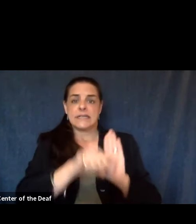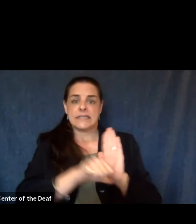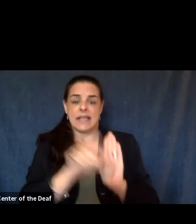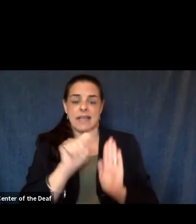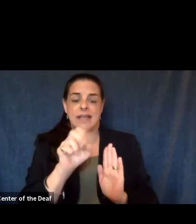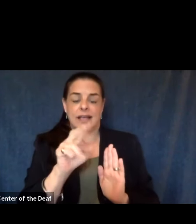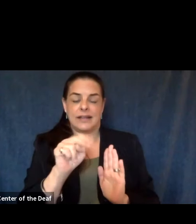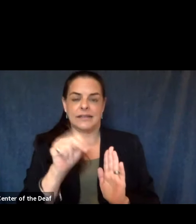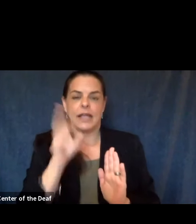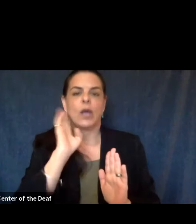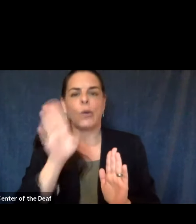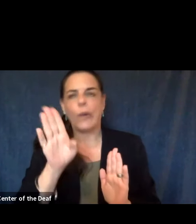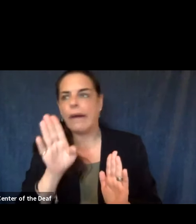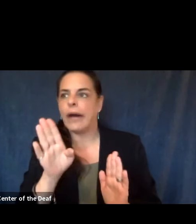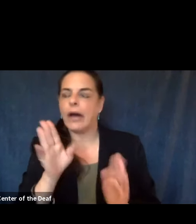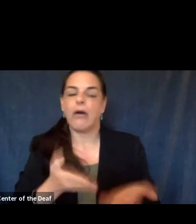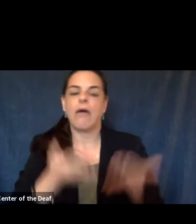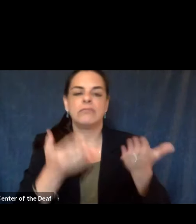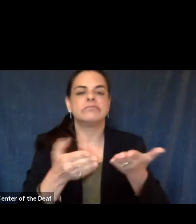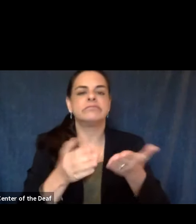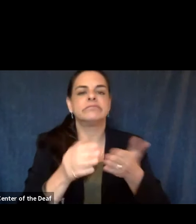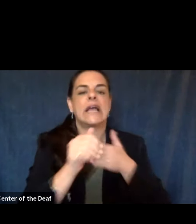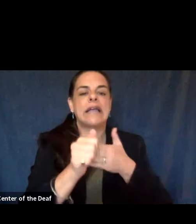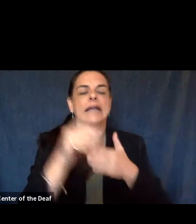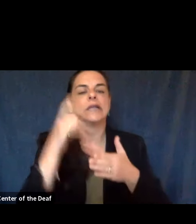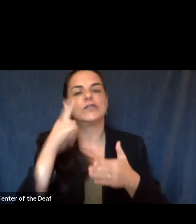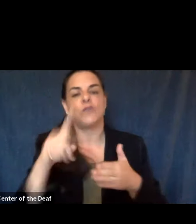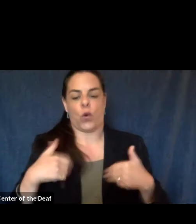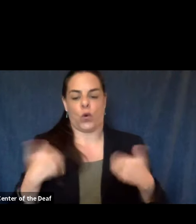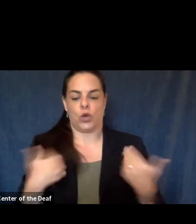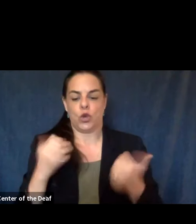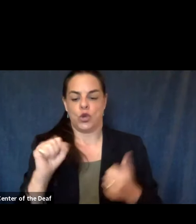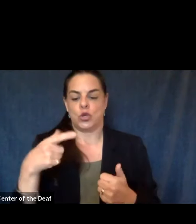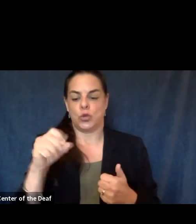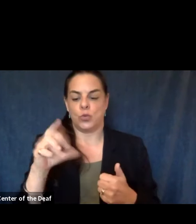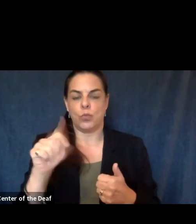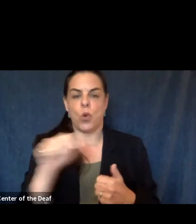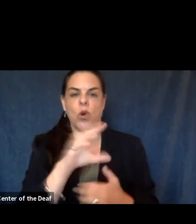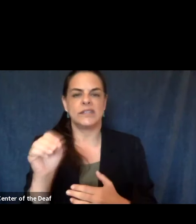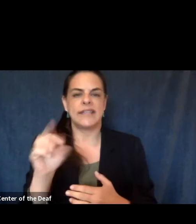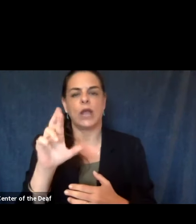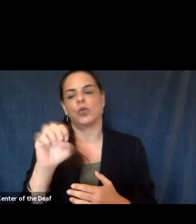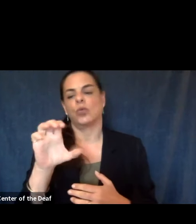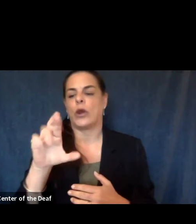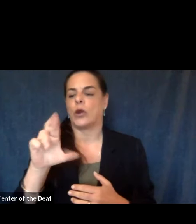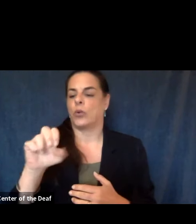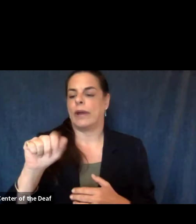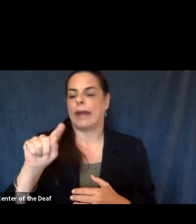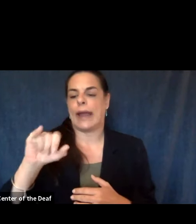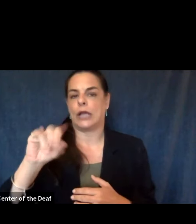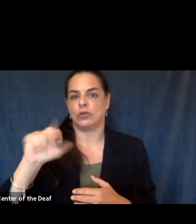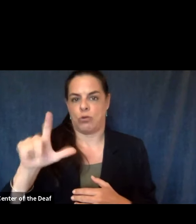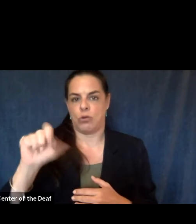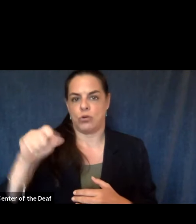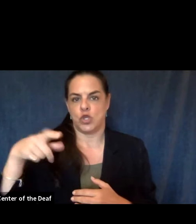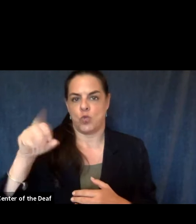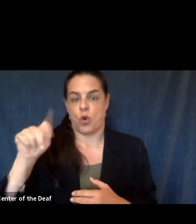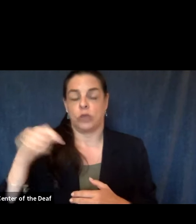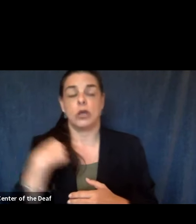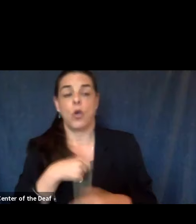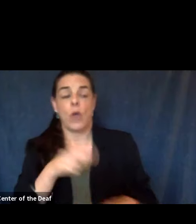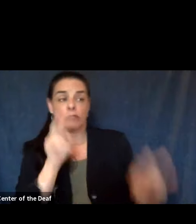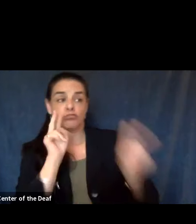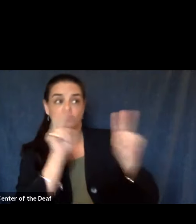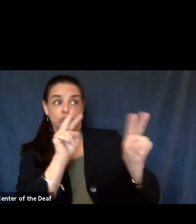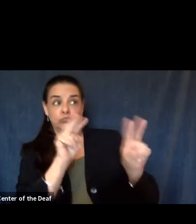youth sports and recreational sports. So we'll be looking for that to come out and reviewing it and sharing